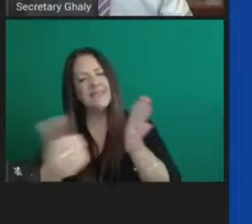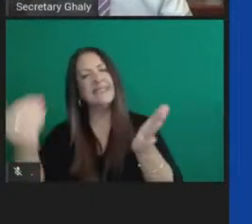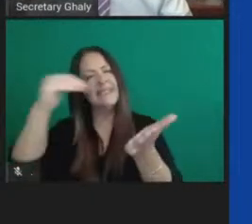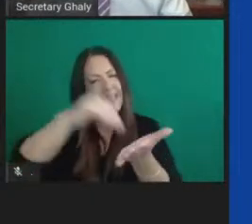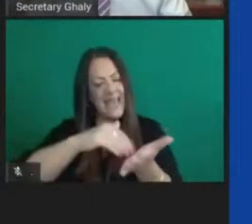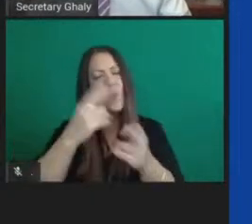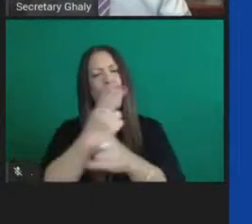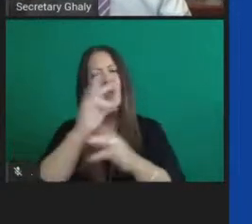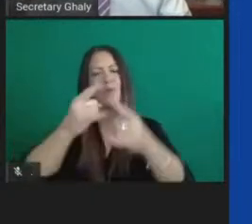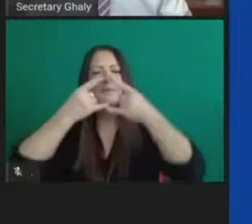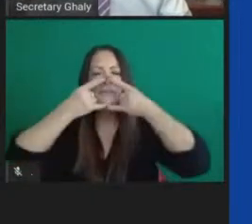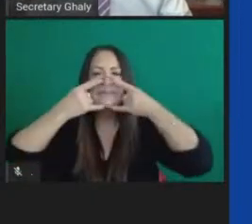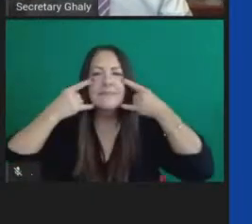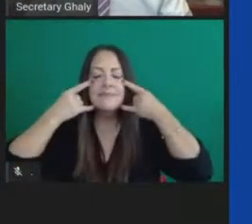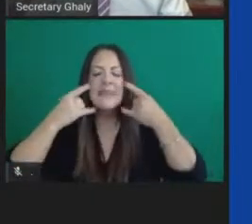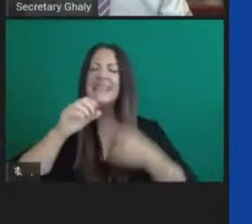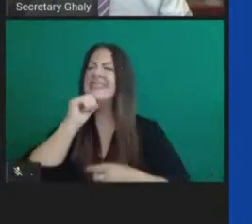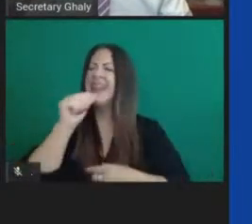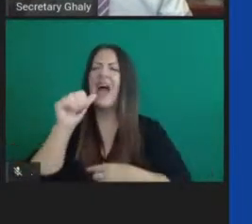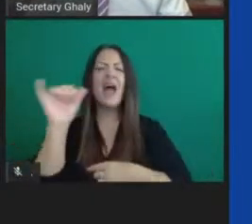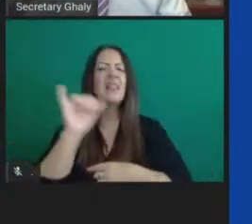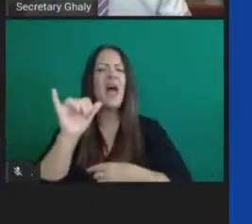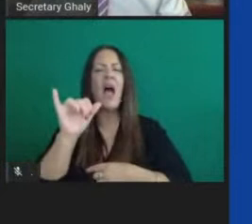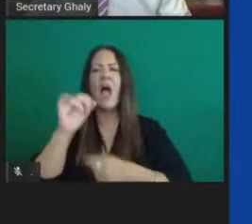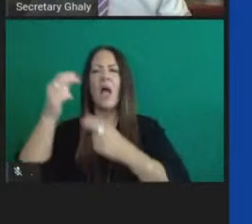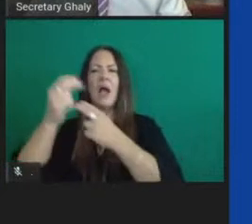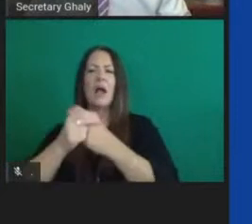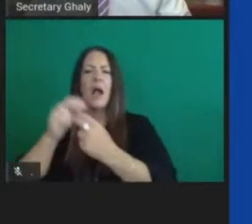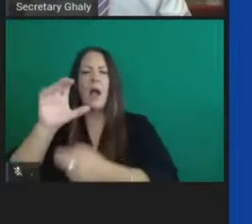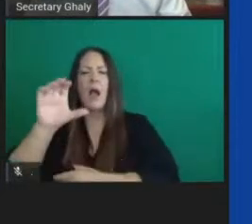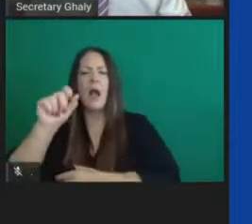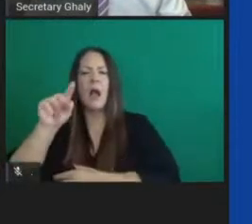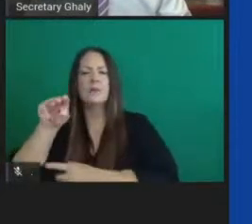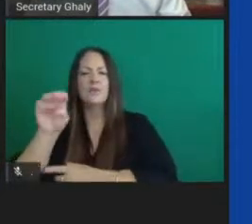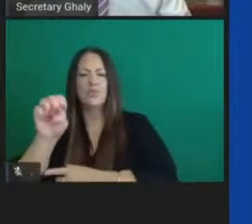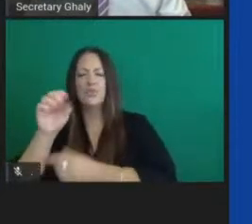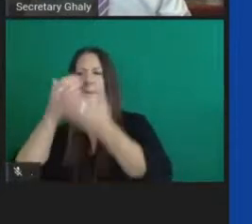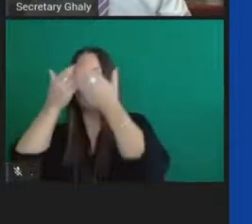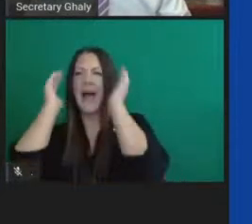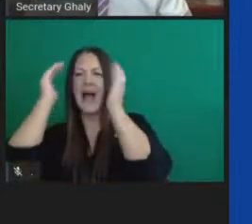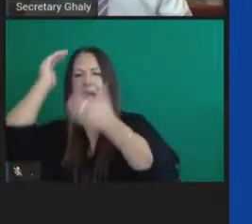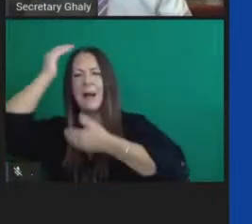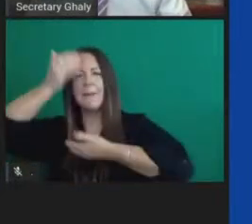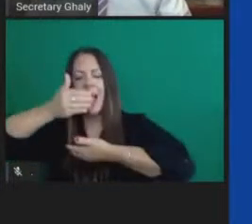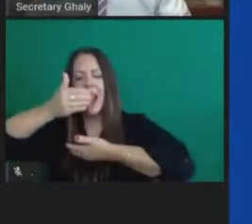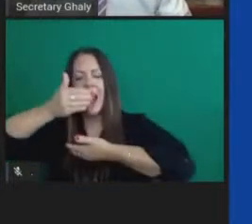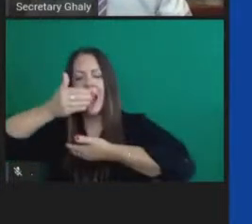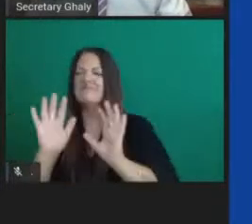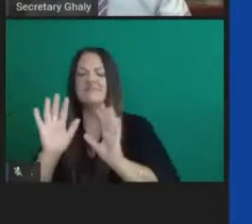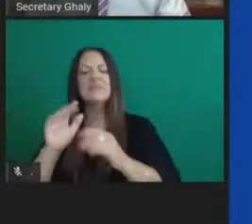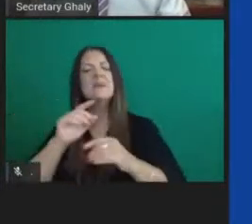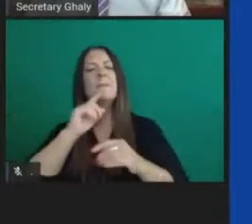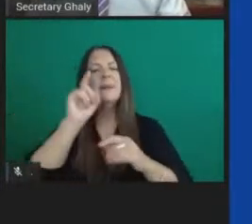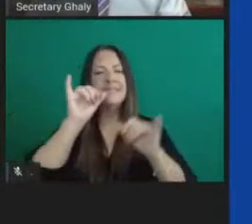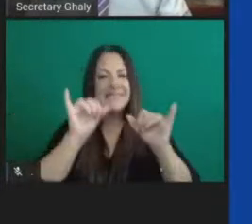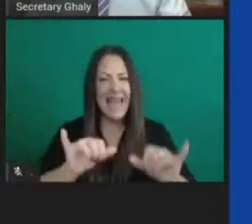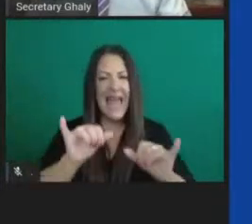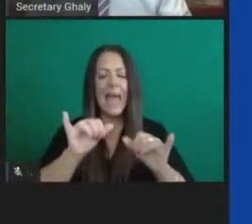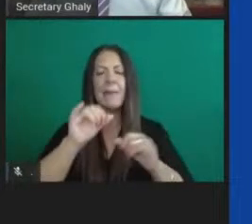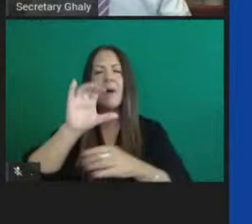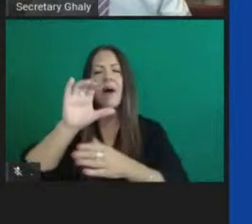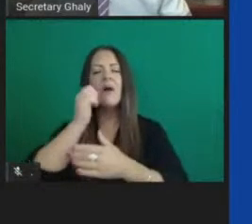covering, and that's not the costume mask that you have. It needs to be a cloth face covering, just like you do